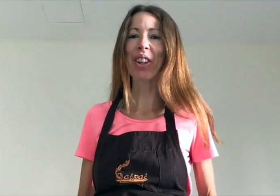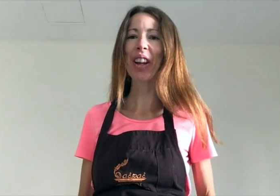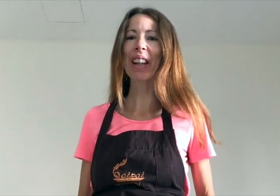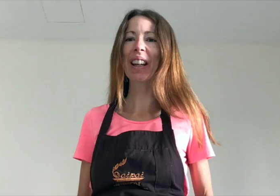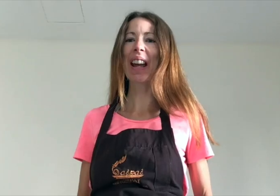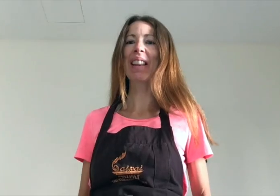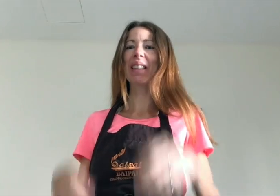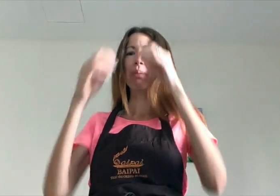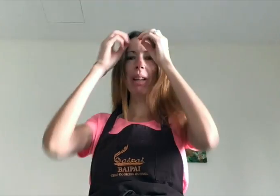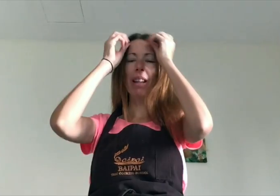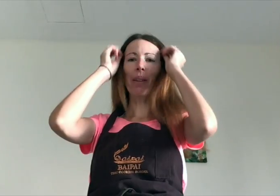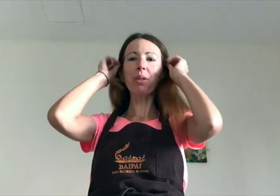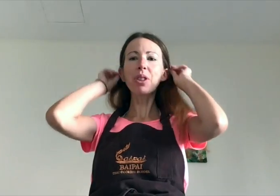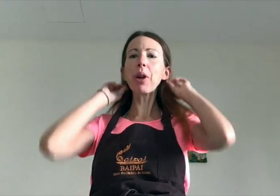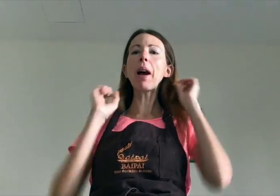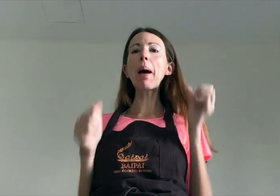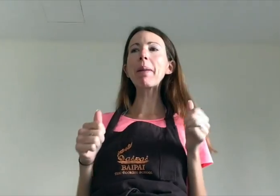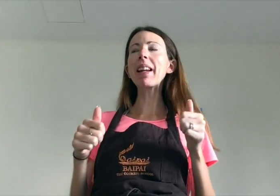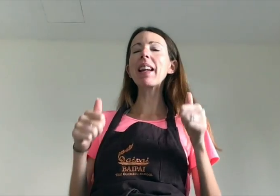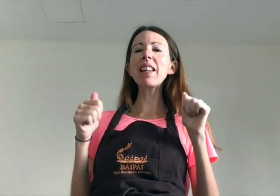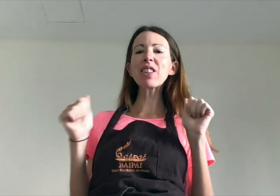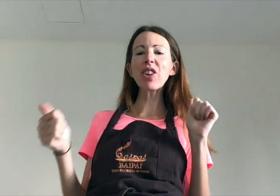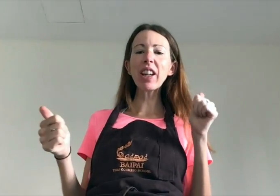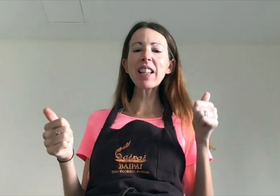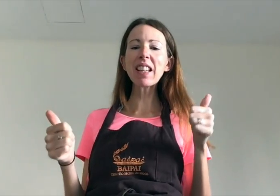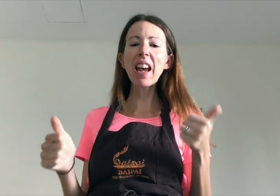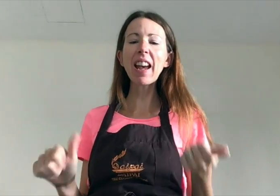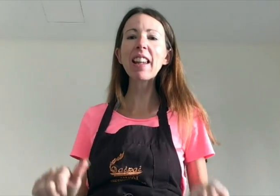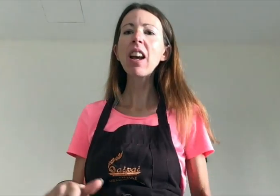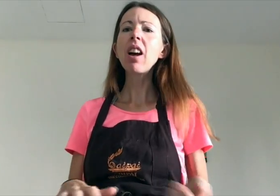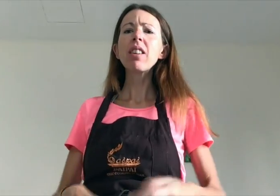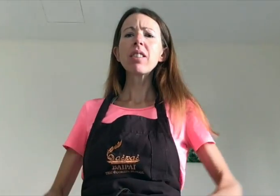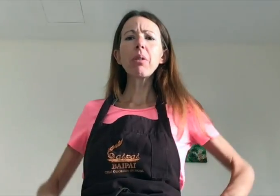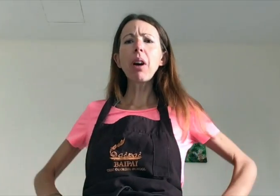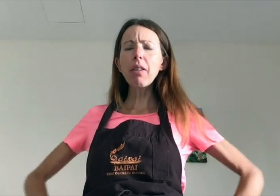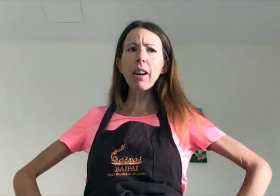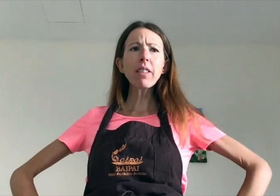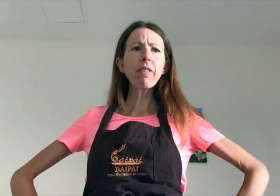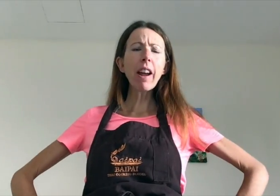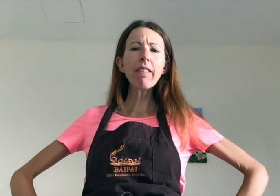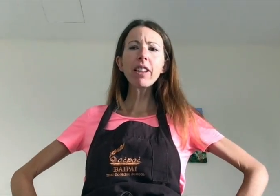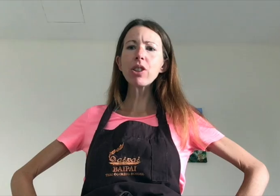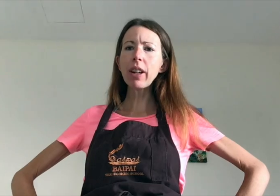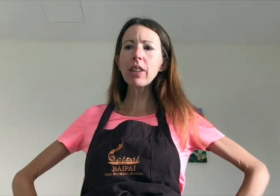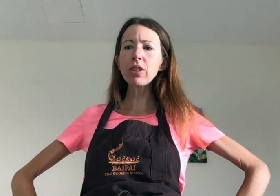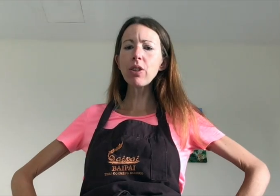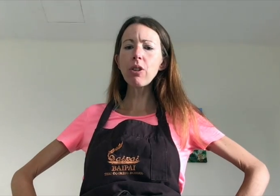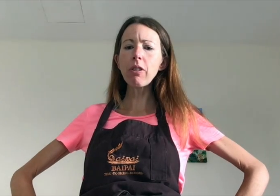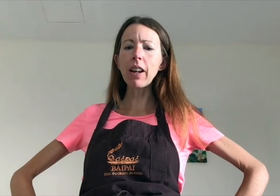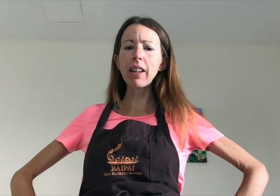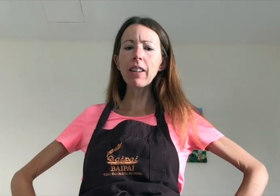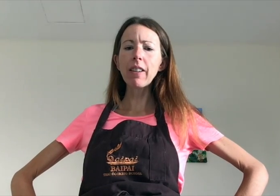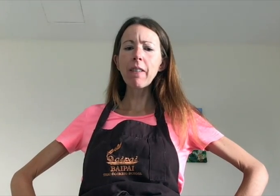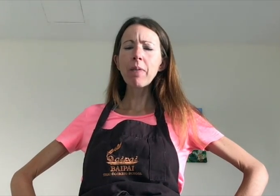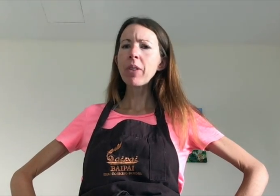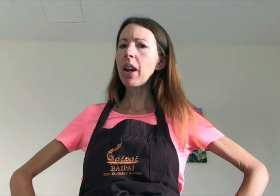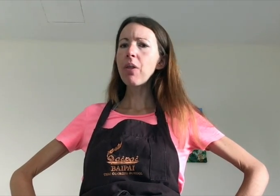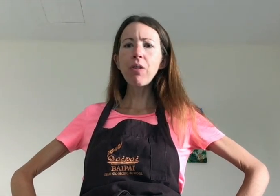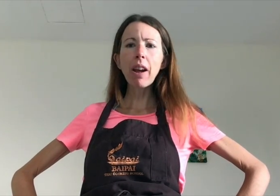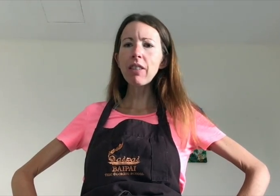cooking again this week. I'm so happy. It's cooking day. So I read a very strange story. A very